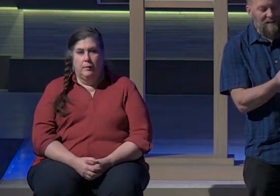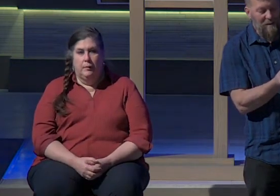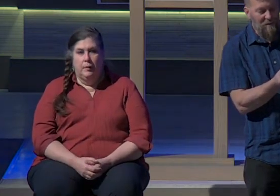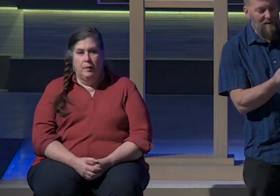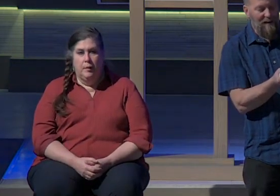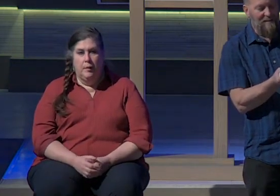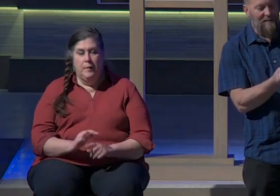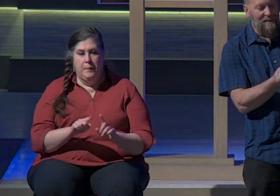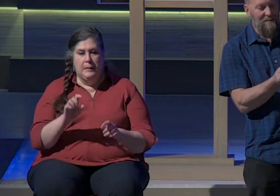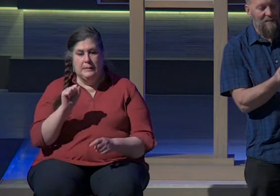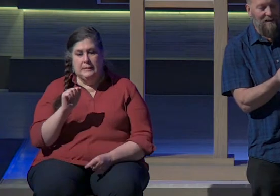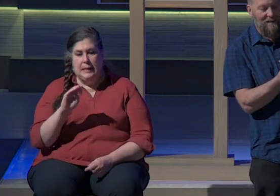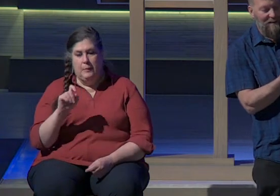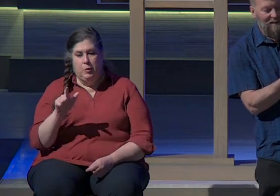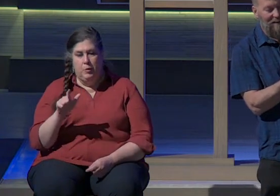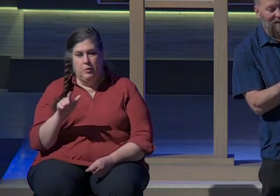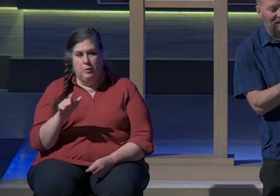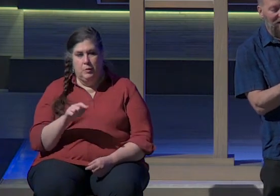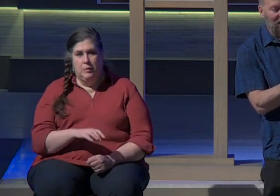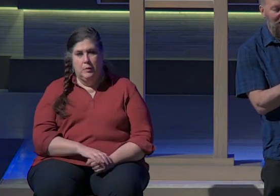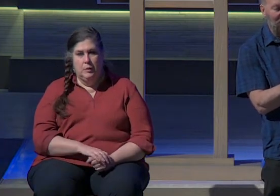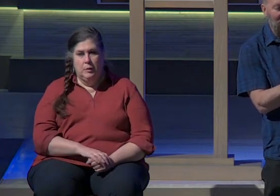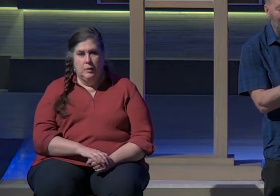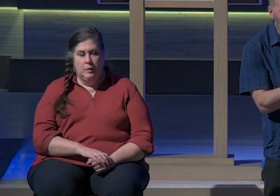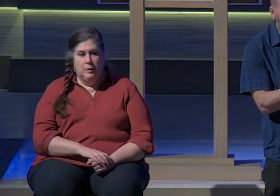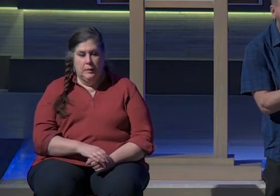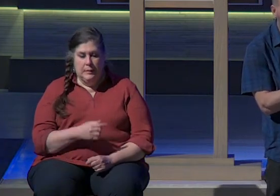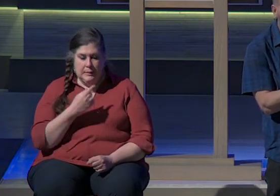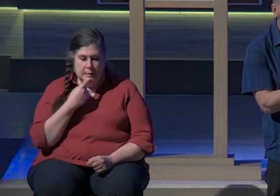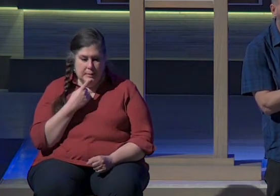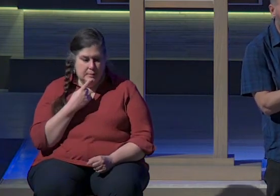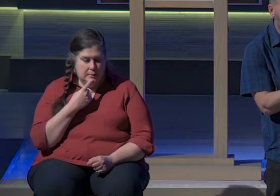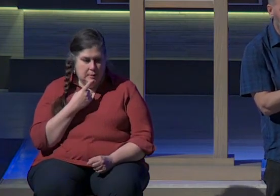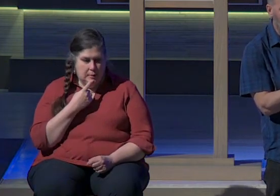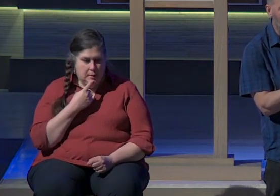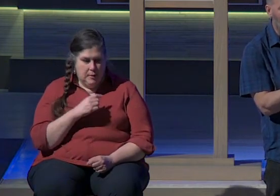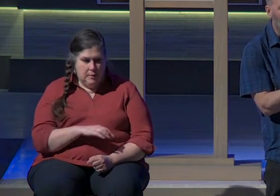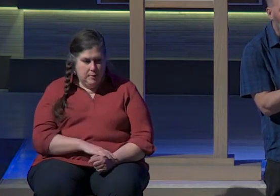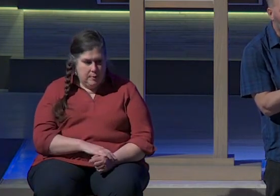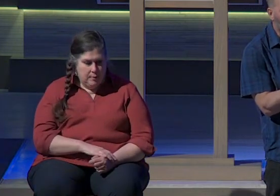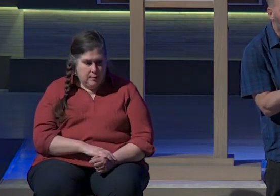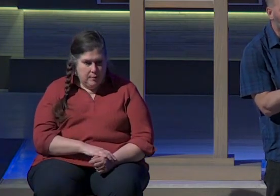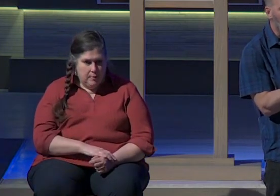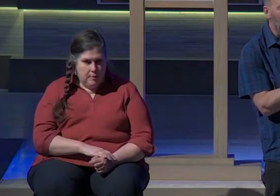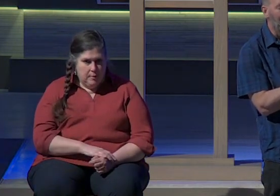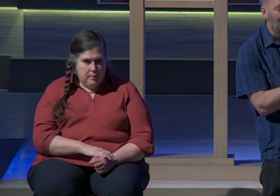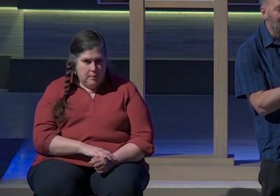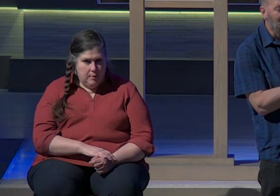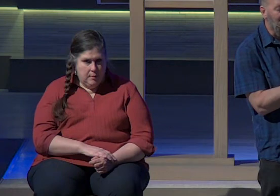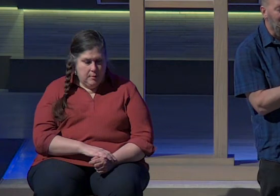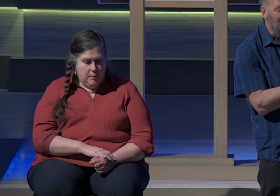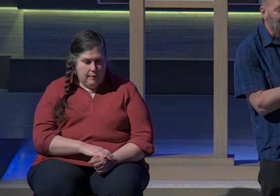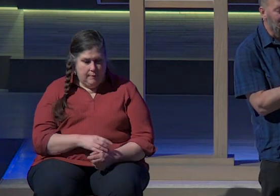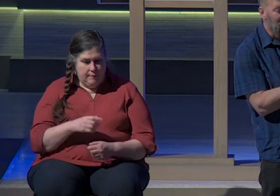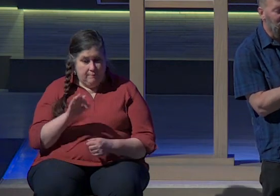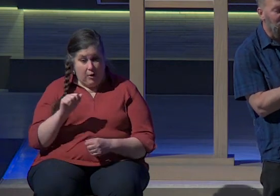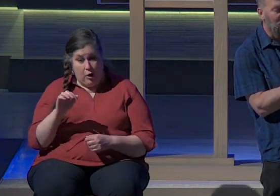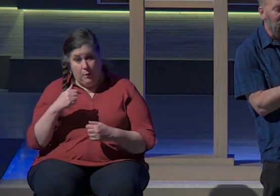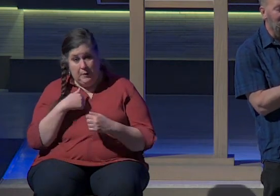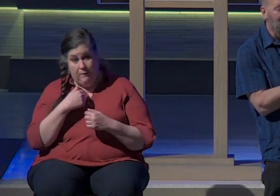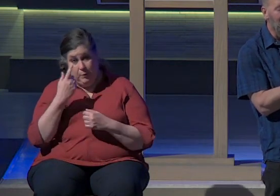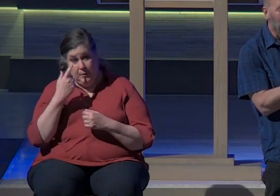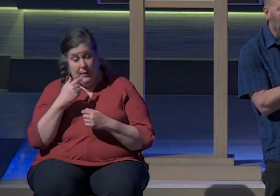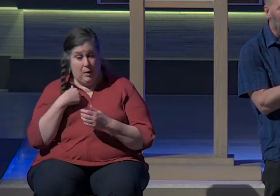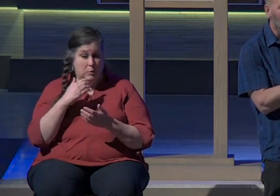But Samuel, as he says, "Look, I will not, far be it from me that I should sin against the Lord